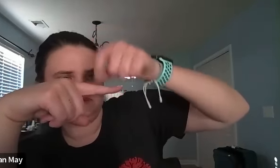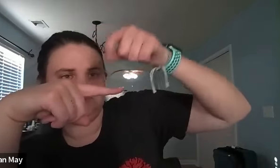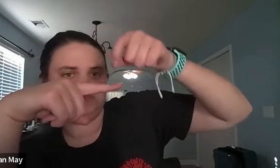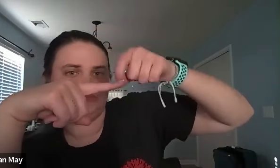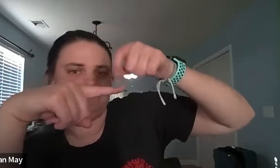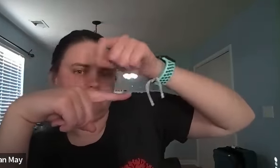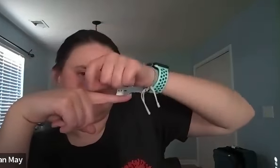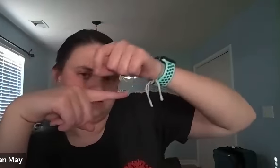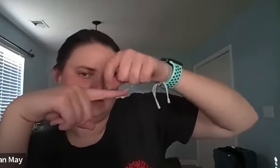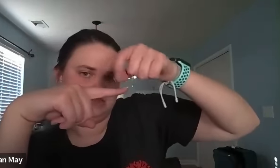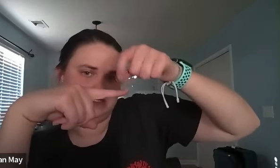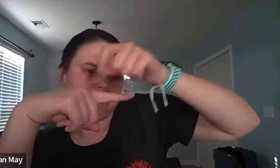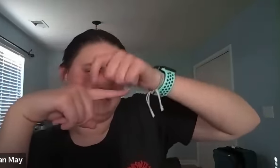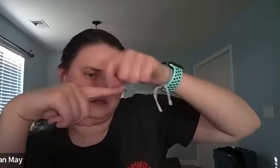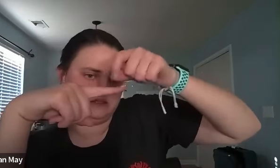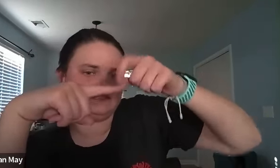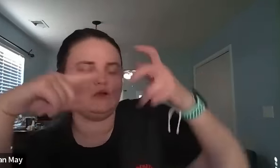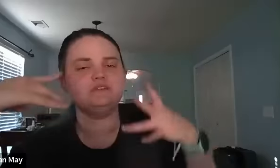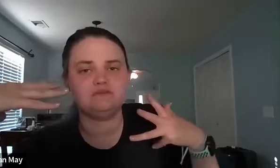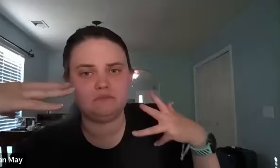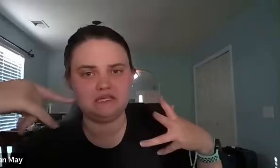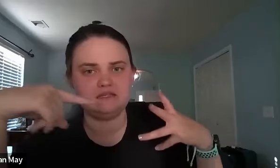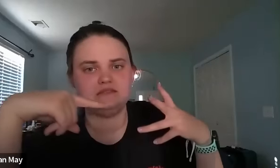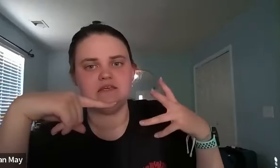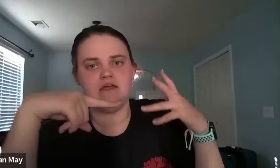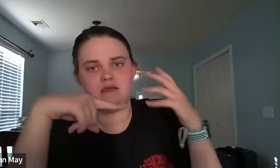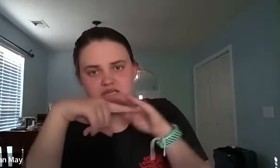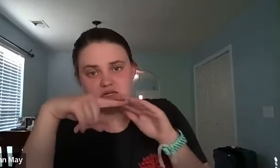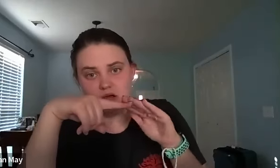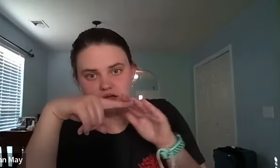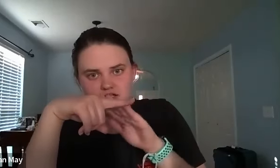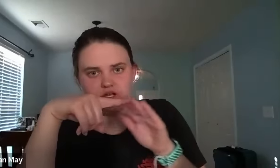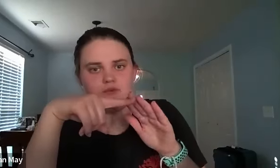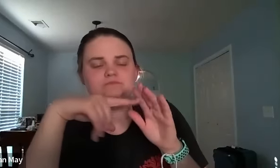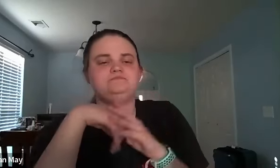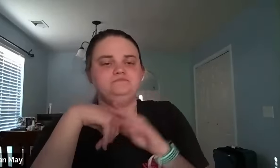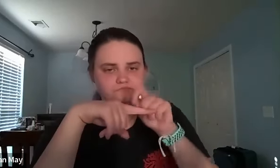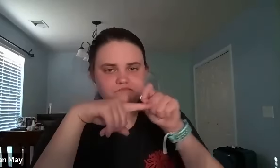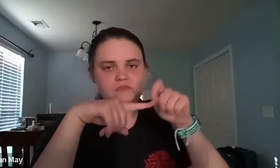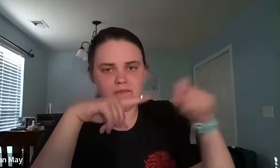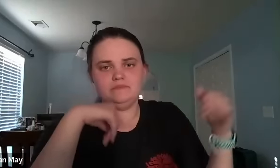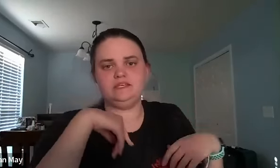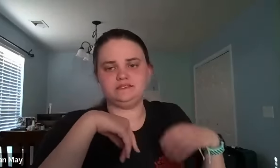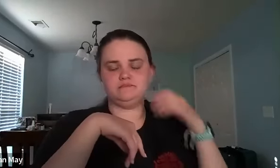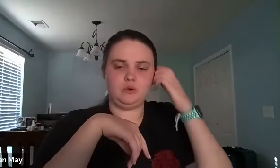dip, dip, beans, peas and beans. And it's like almost like the beans and peas in a pod, you know, peas or